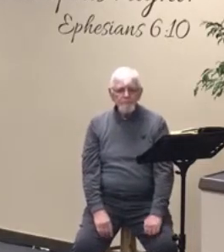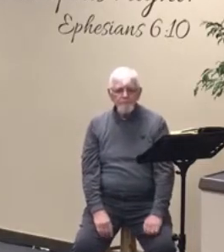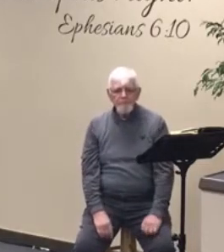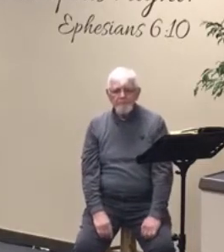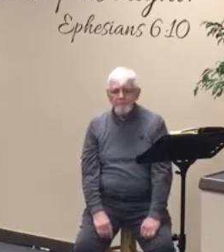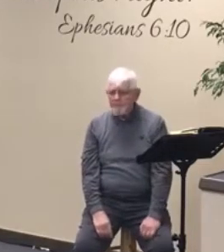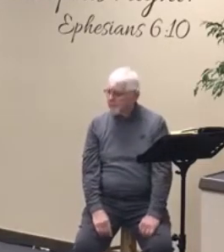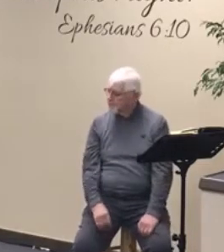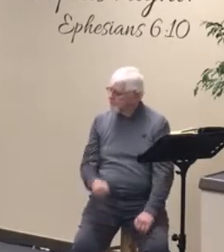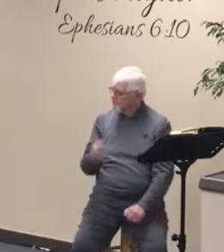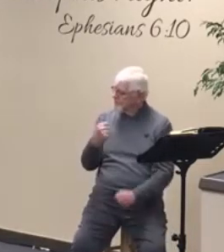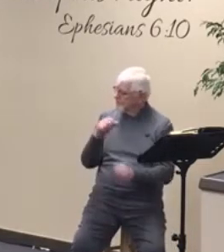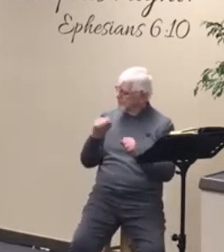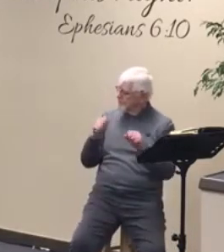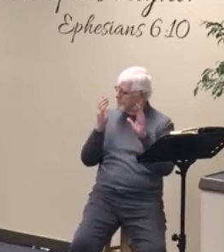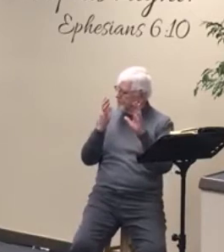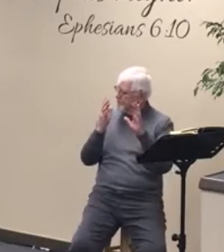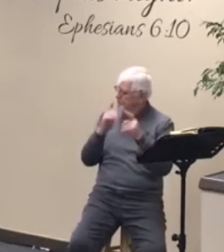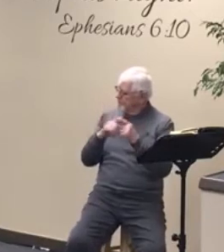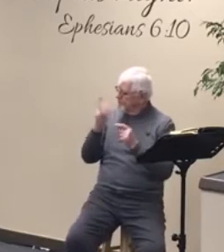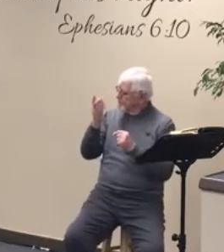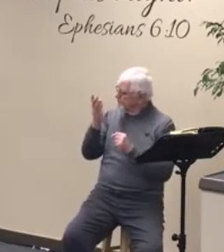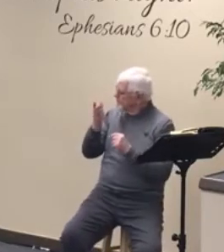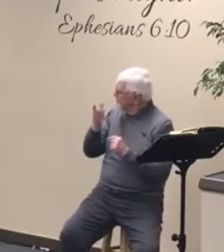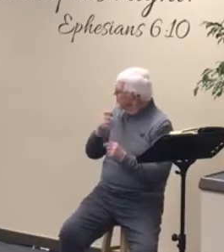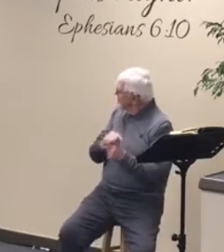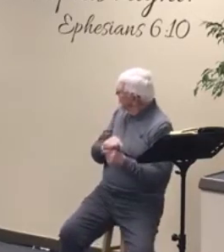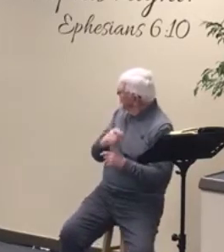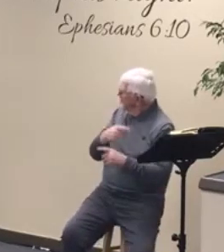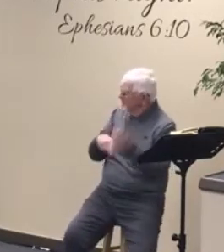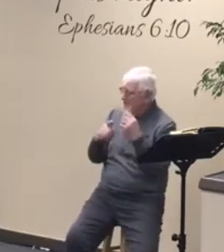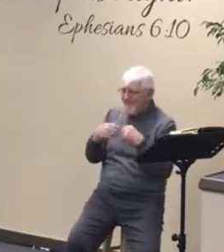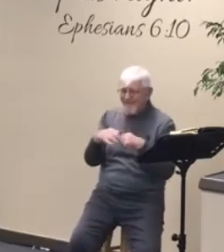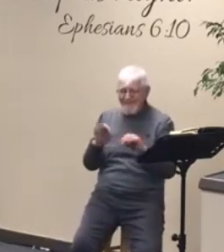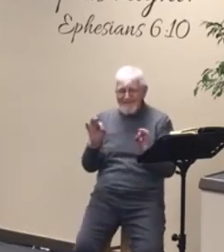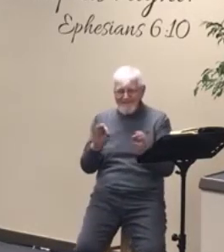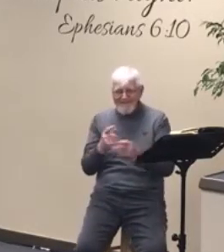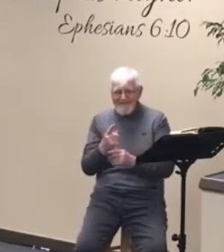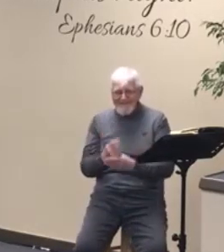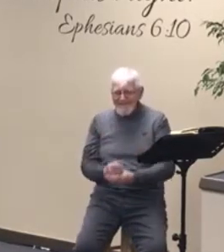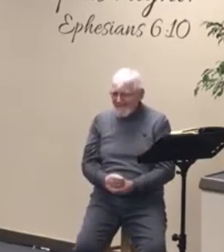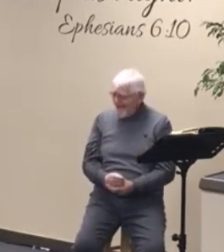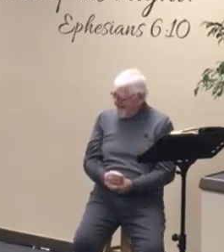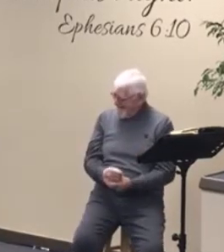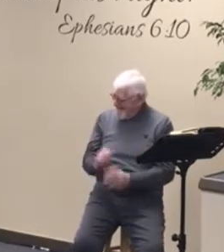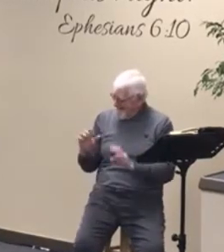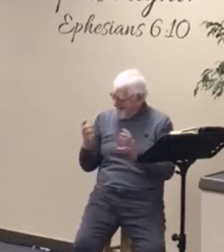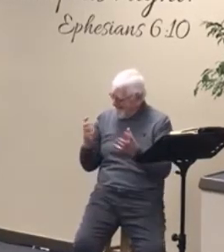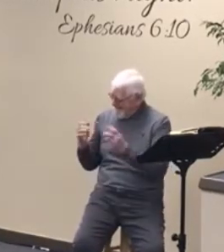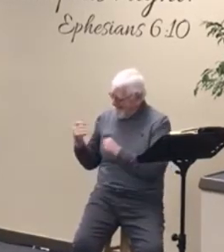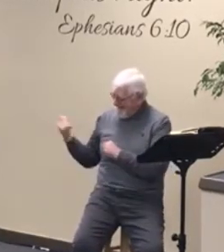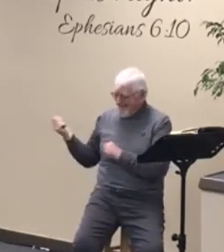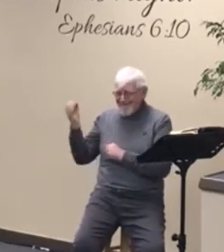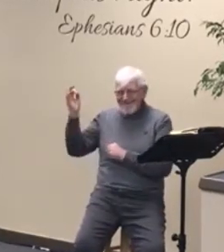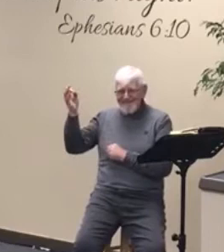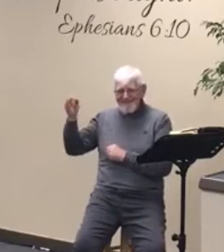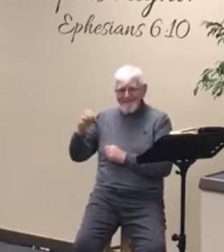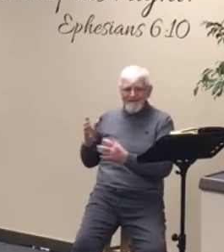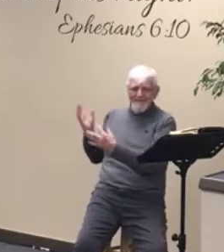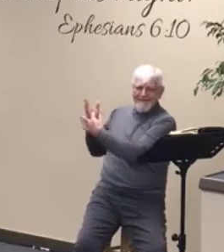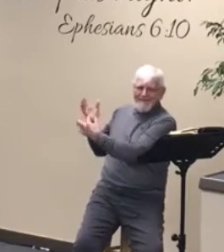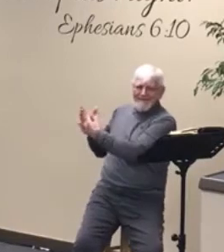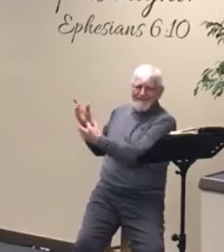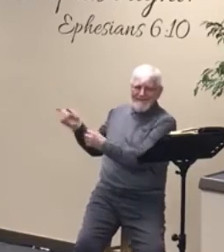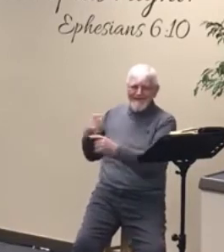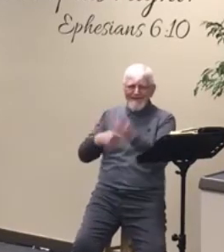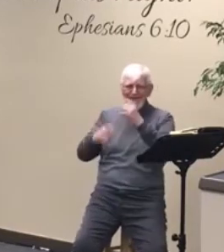Well, I don't know how you guys pay attention to preaching with this guy's doing sign language over there. He was a competitor to the Hell's Angels biker gang. He